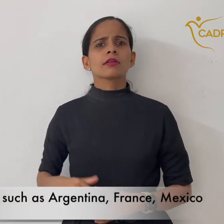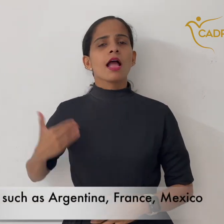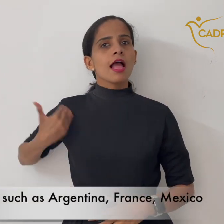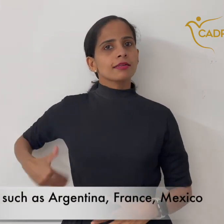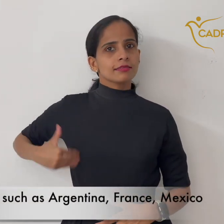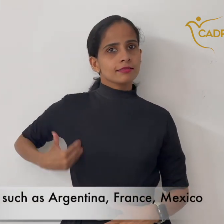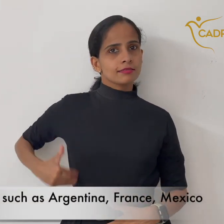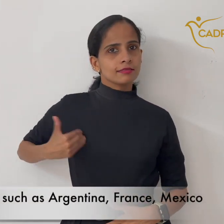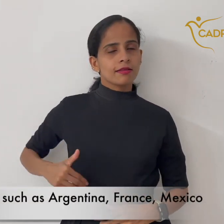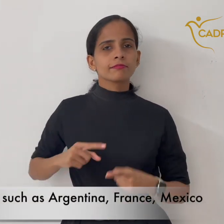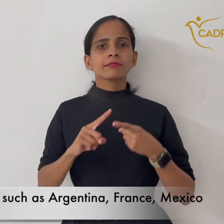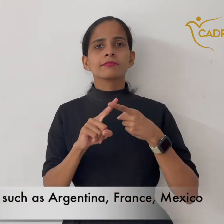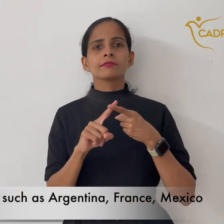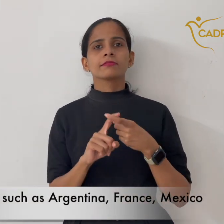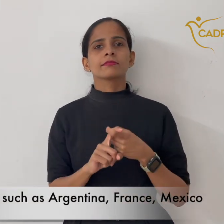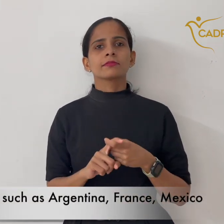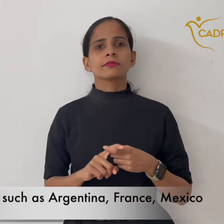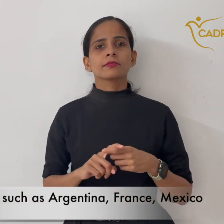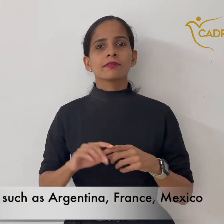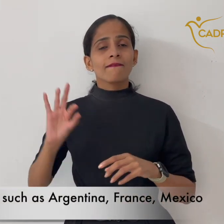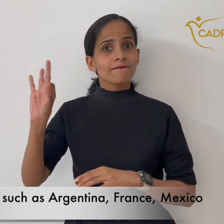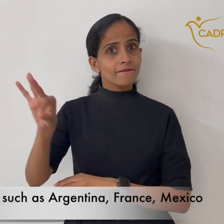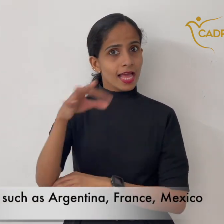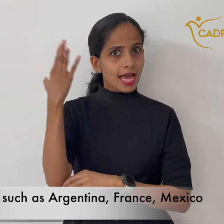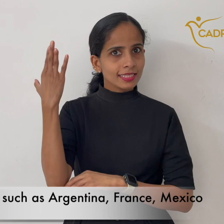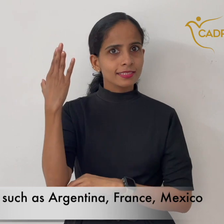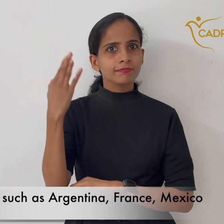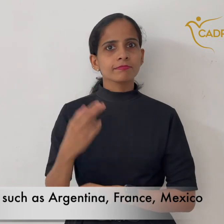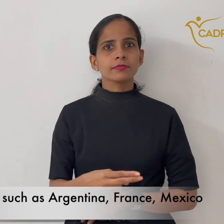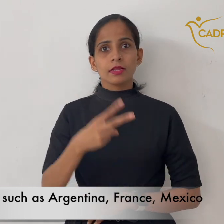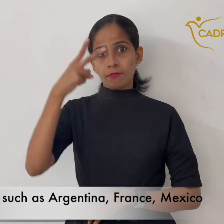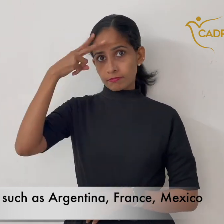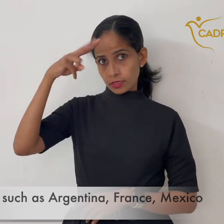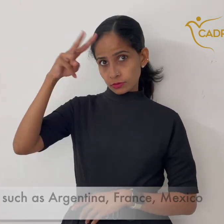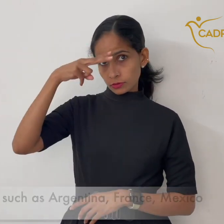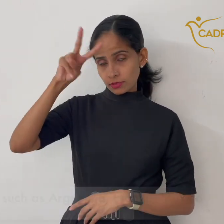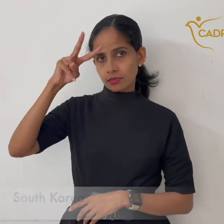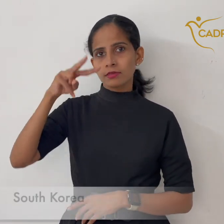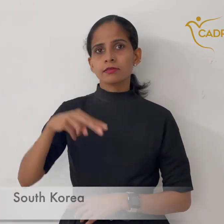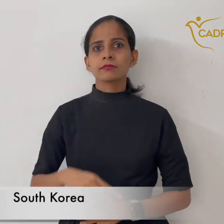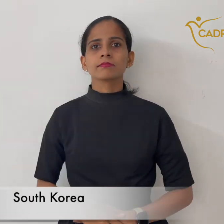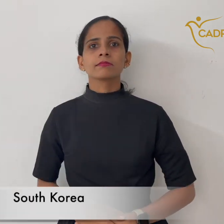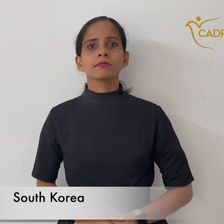Argentina, France, Mexico, South Korea.